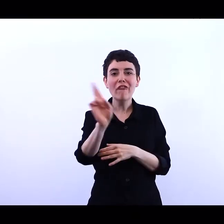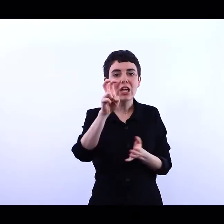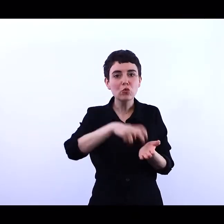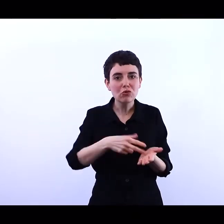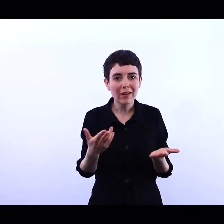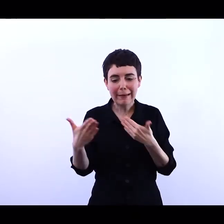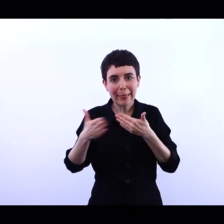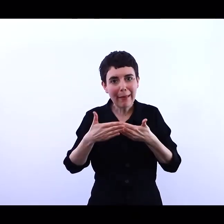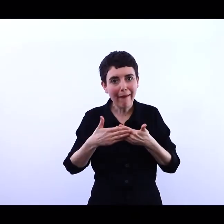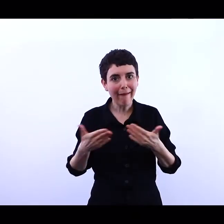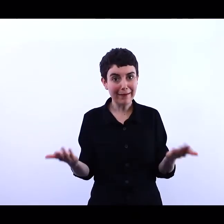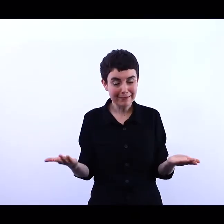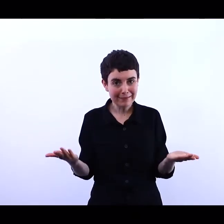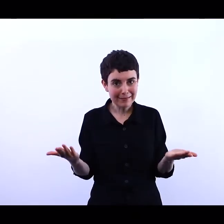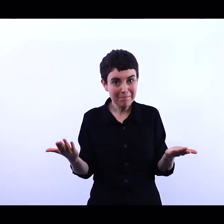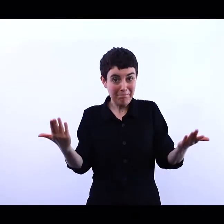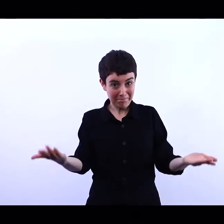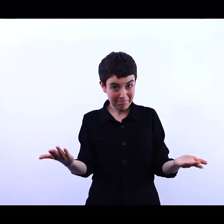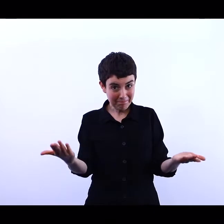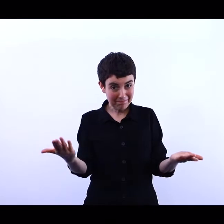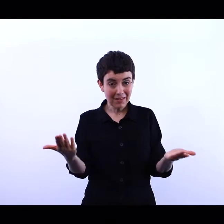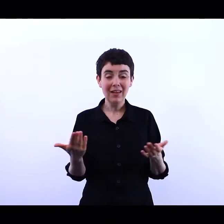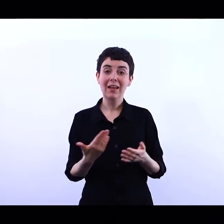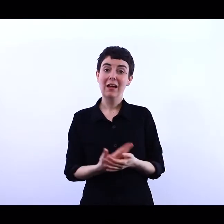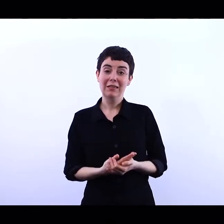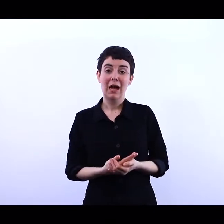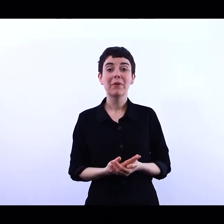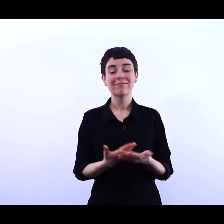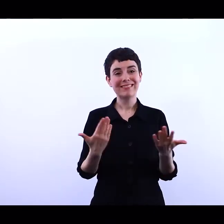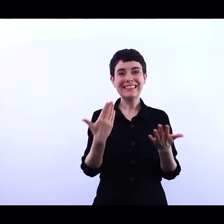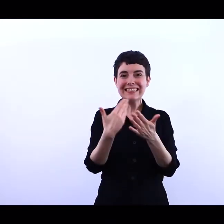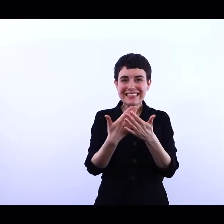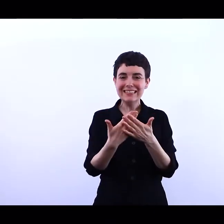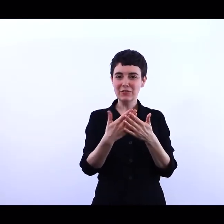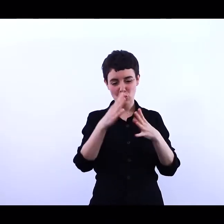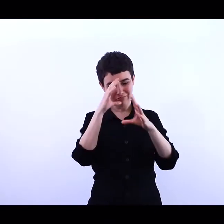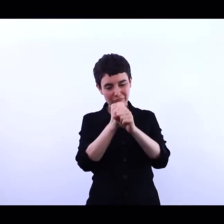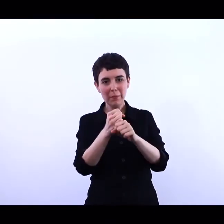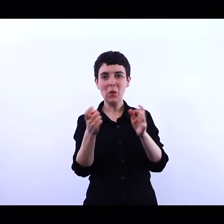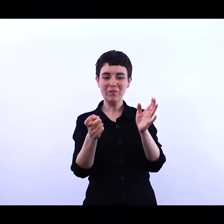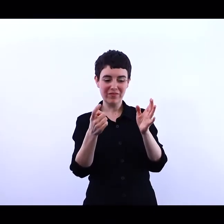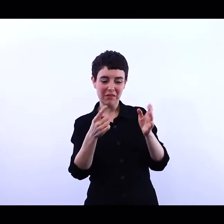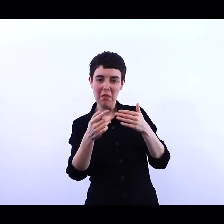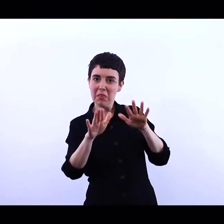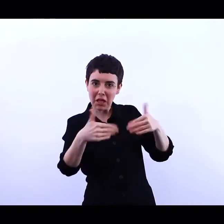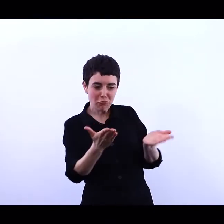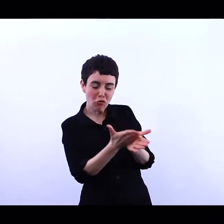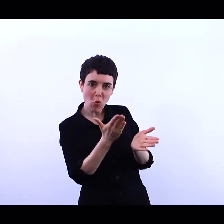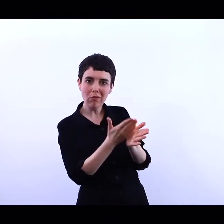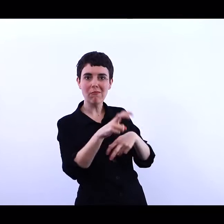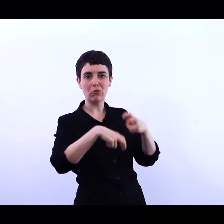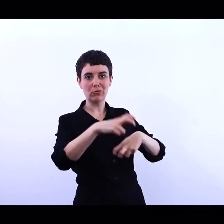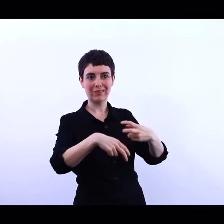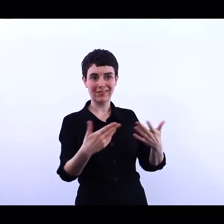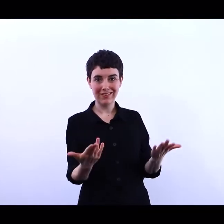Instead, they focus that planning with a view only on what tools exist. In technology planning and